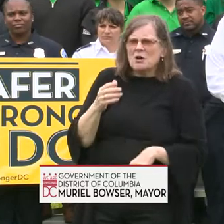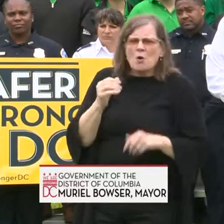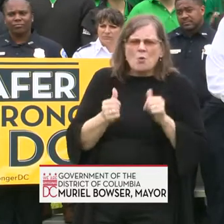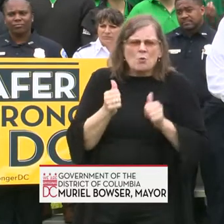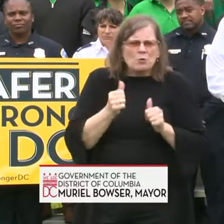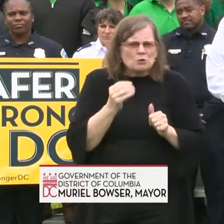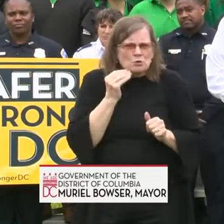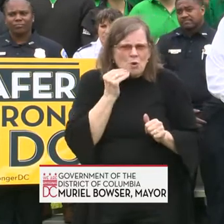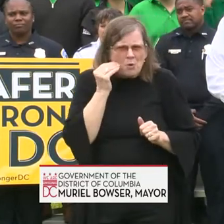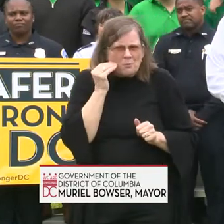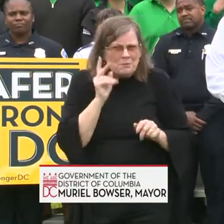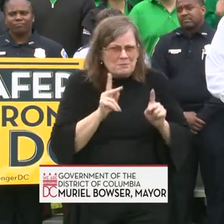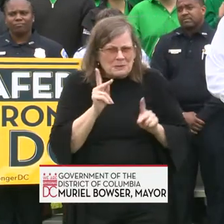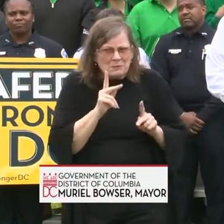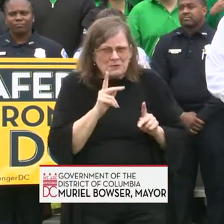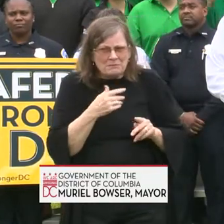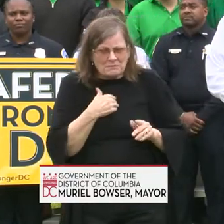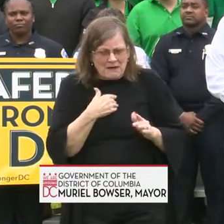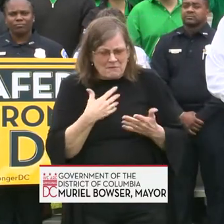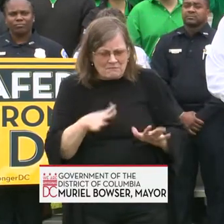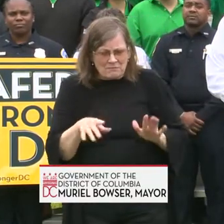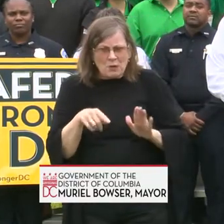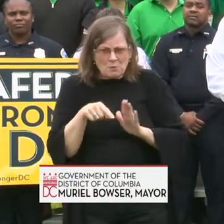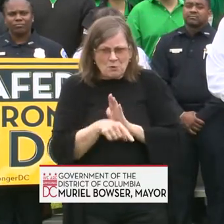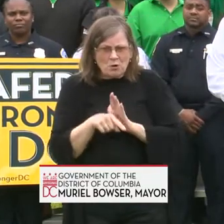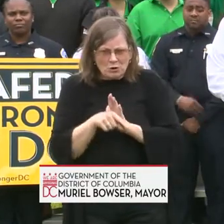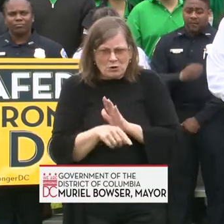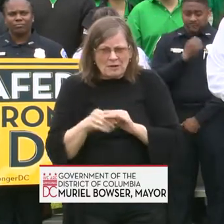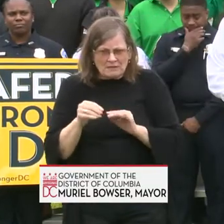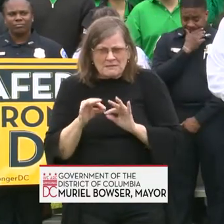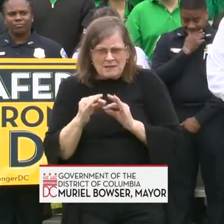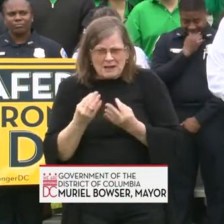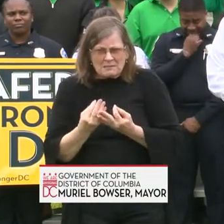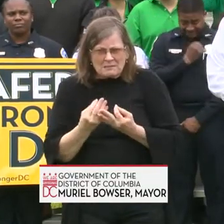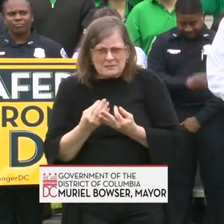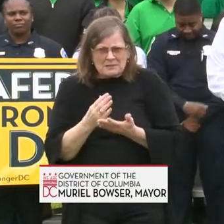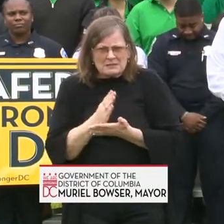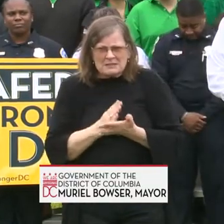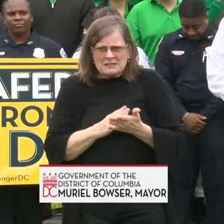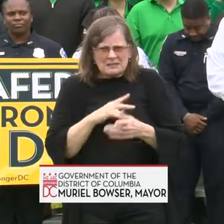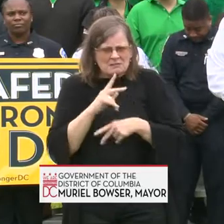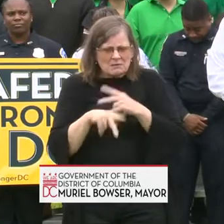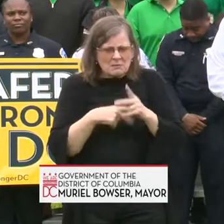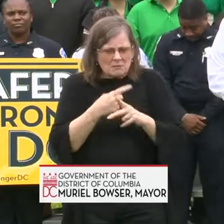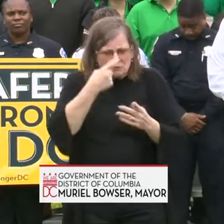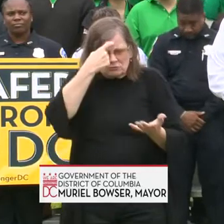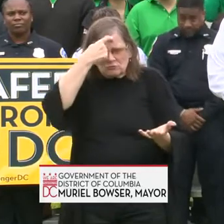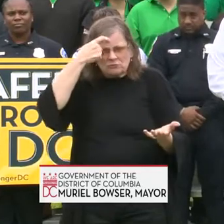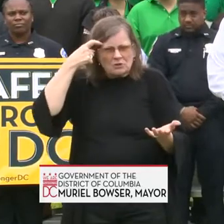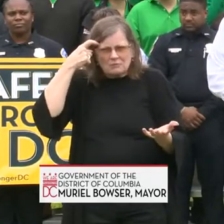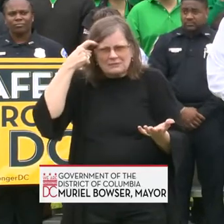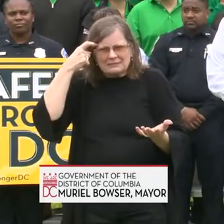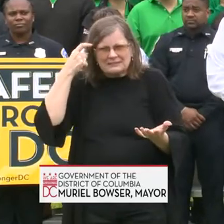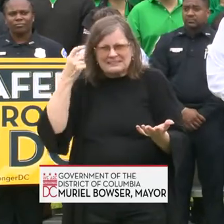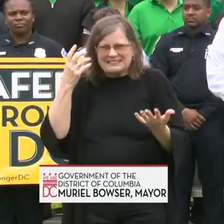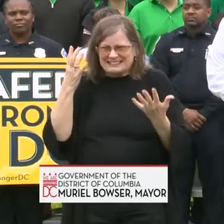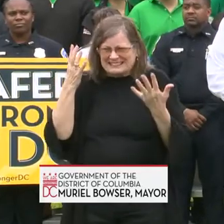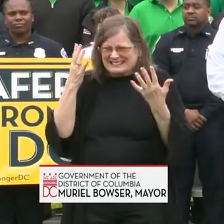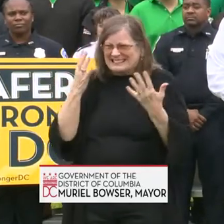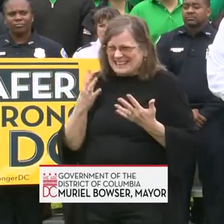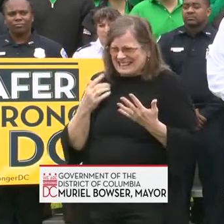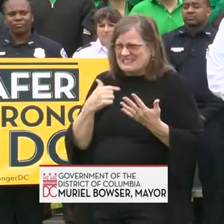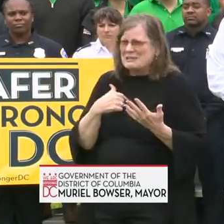that have murders, homicides, or some kind of traumatic incident that has happened? Sadly, yes. Many more than